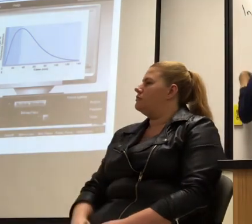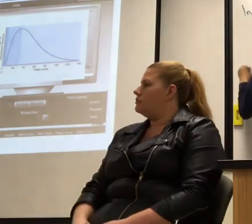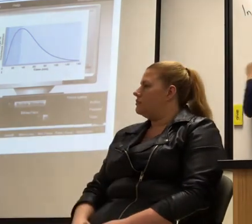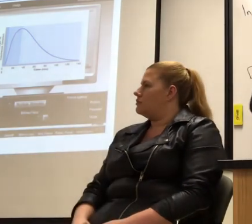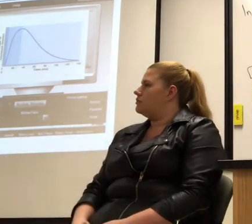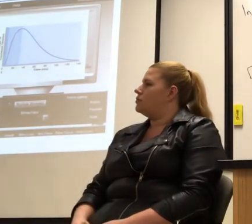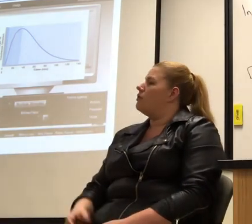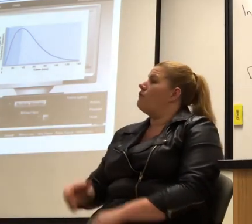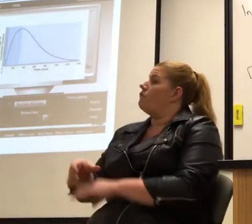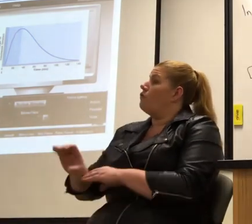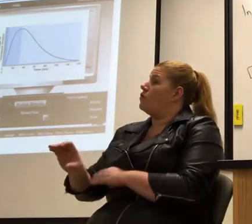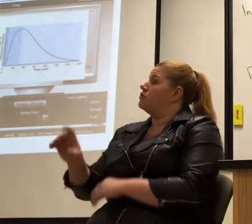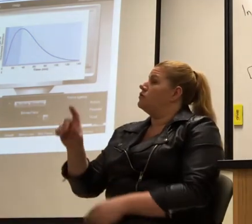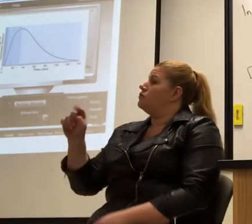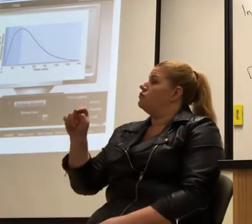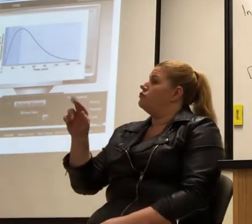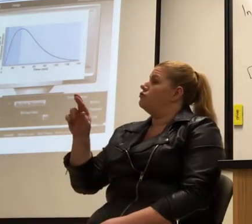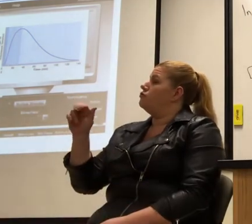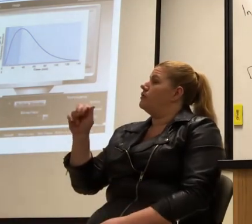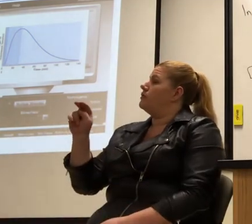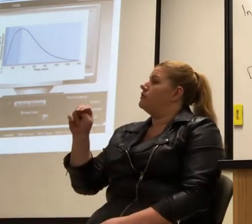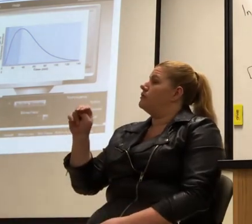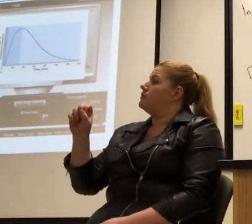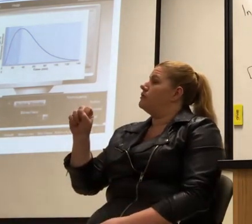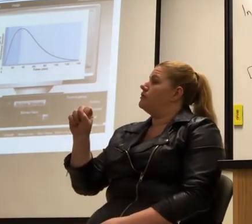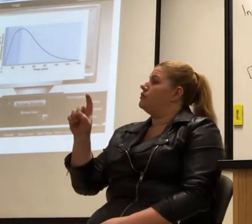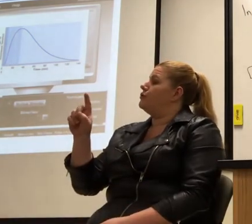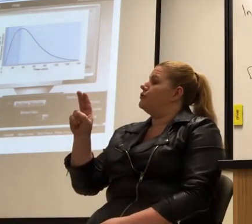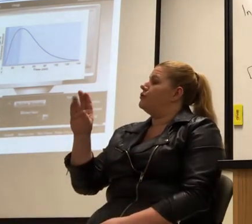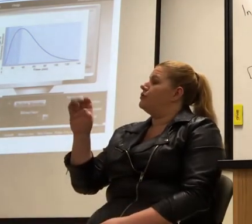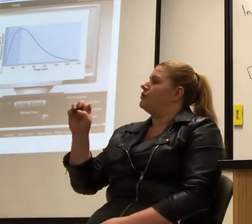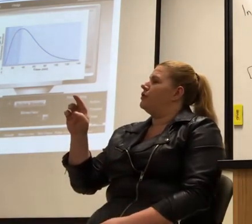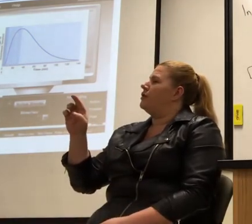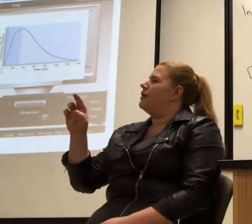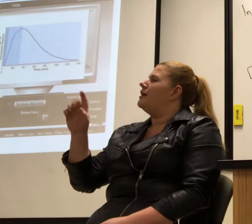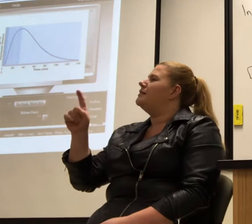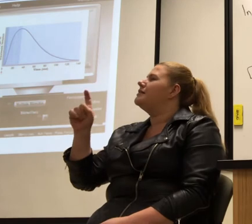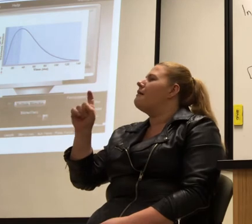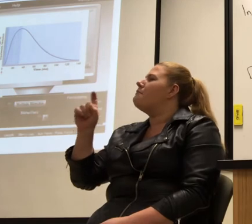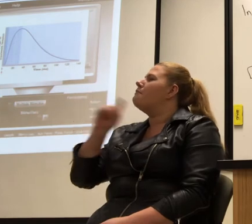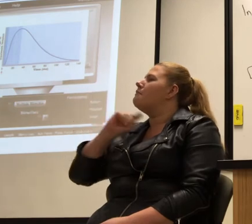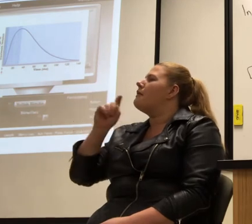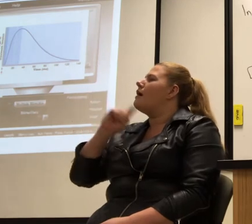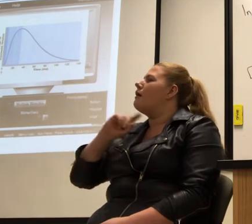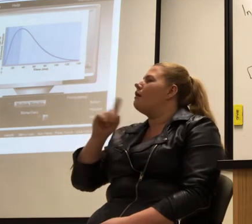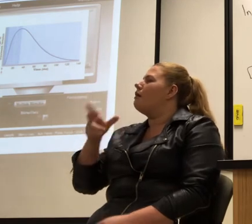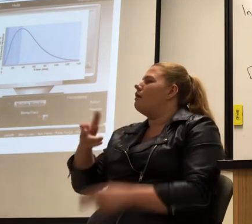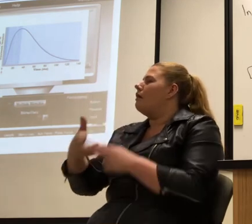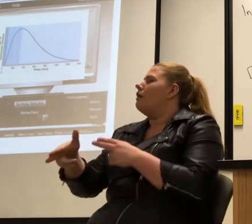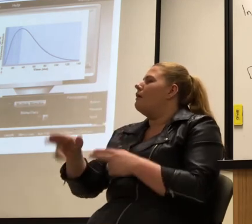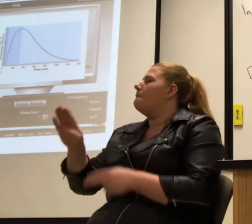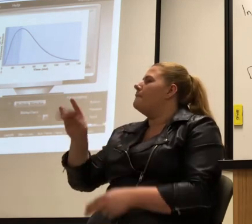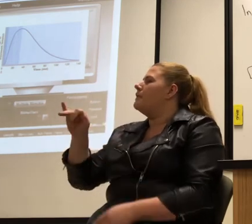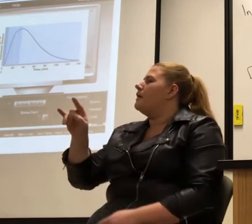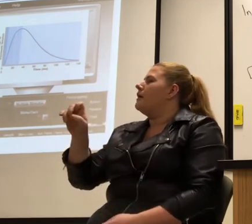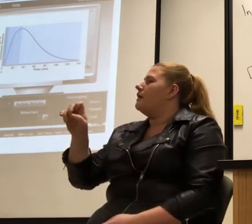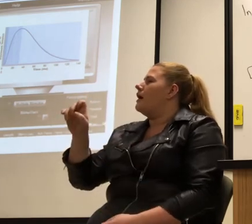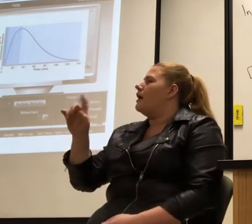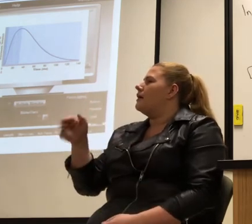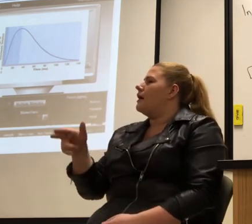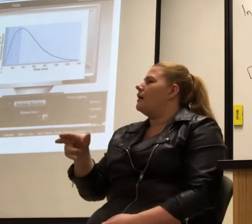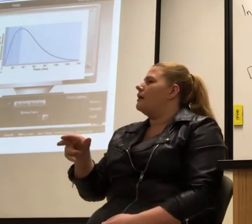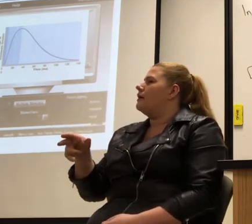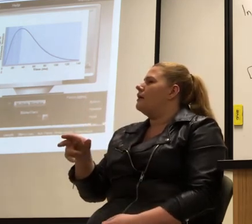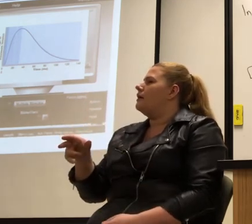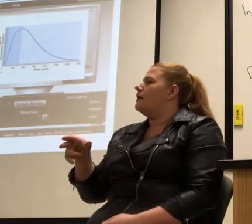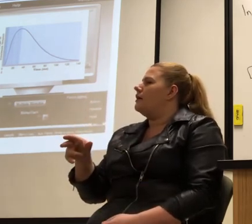Force transducer, this is like a piece, it's a metal blade, and it can deflect ever so slightly to